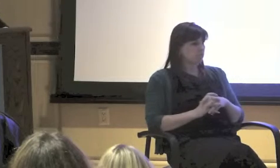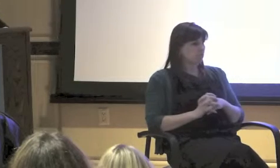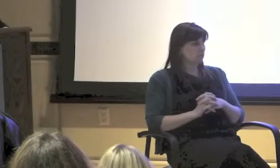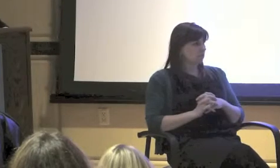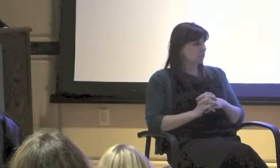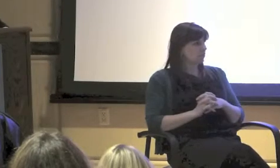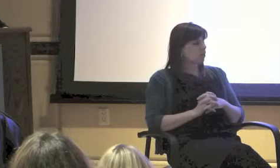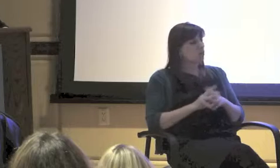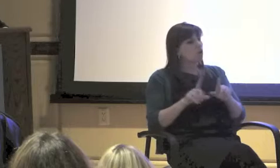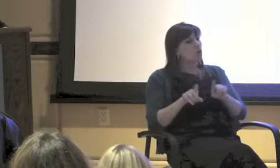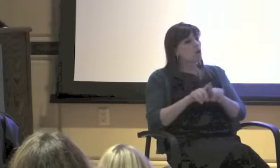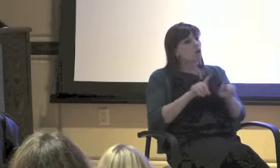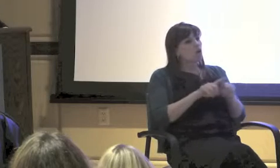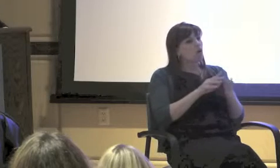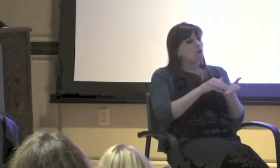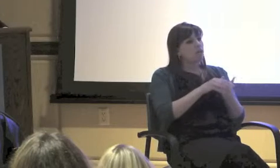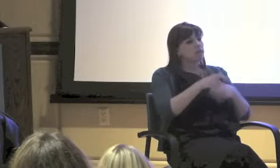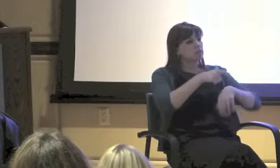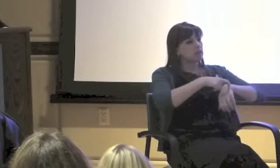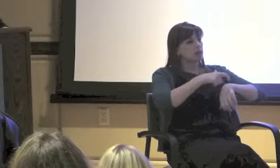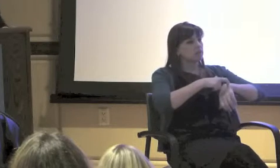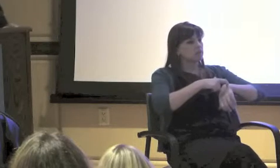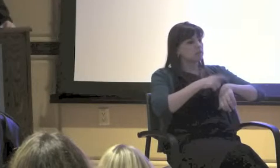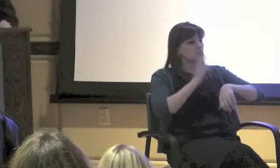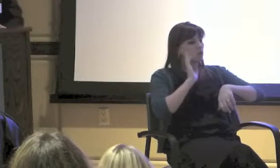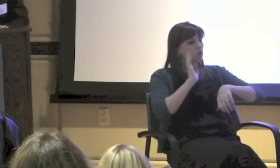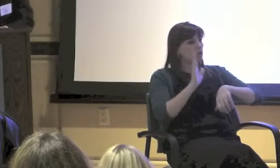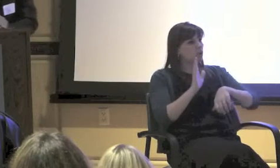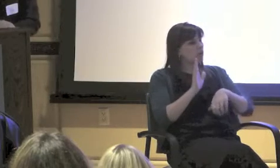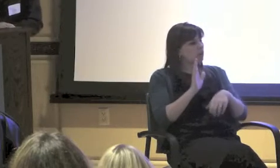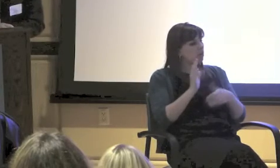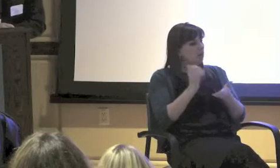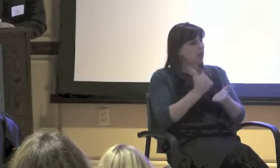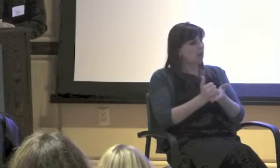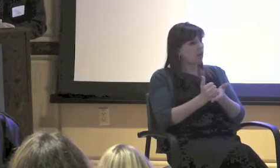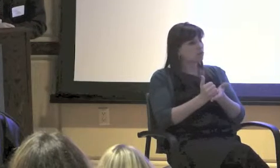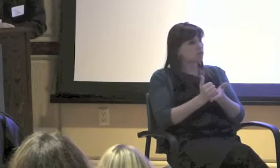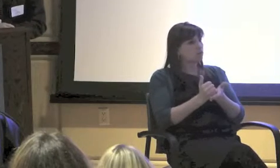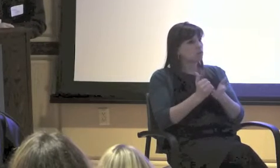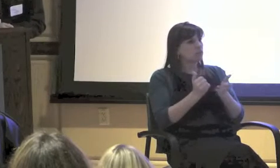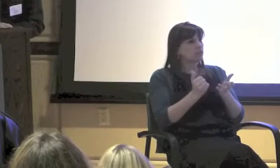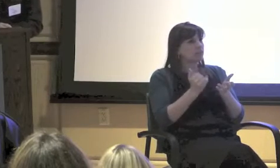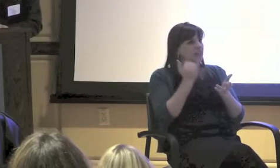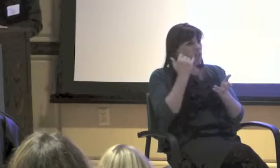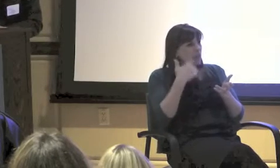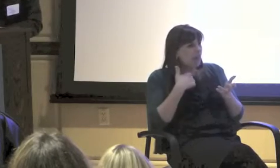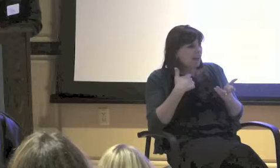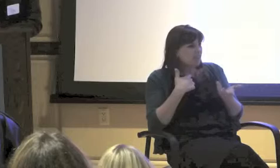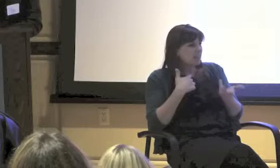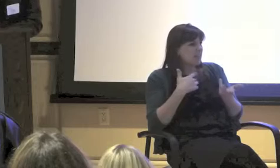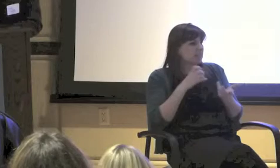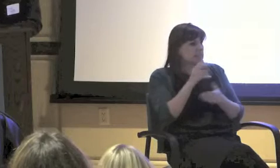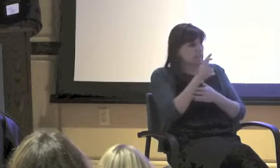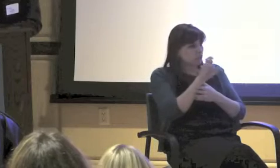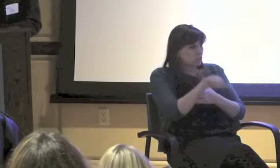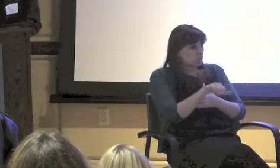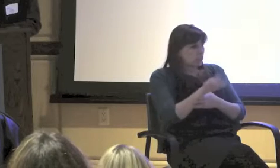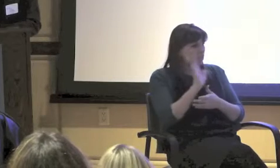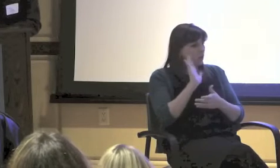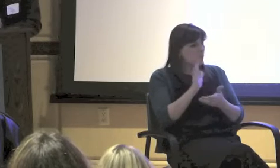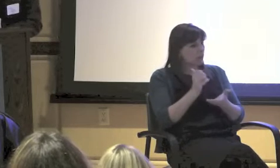way. It also oftentimes will decrease discomfort for patients who do have sensation. So we do have some patients that